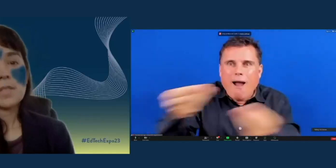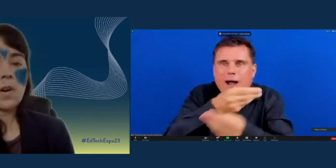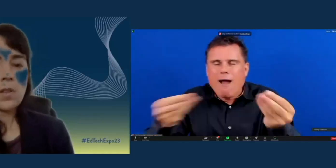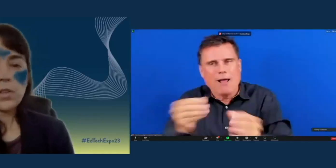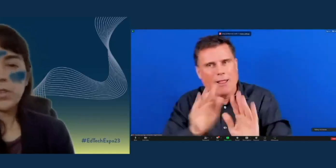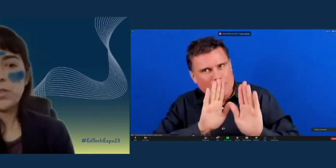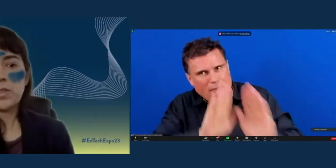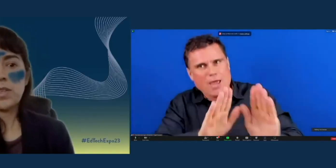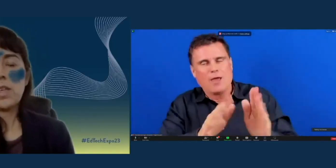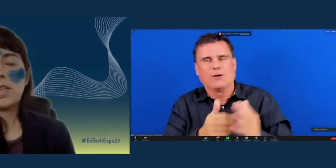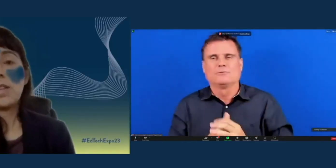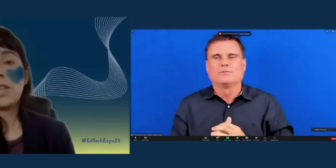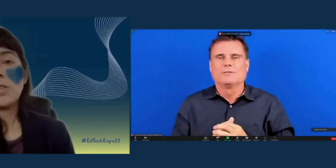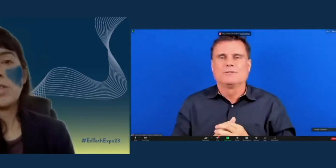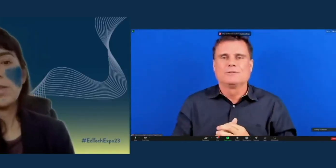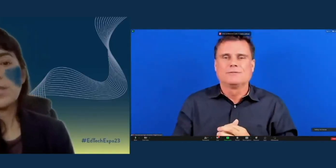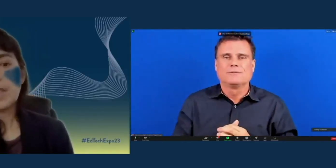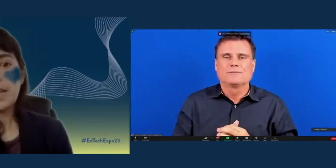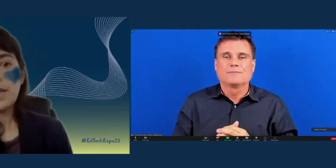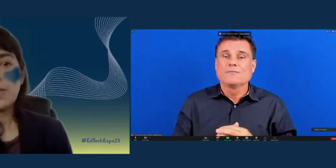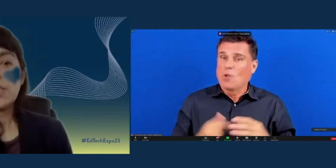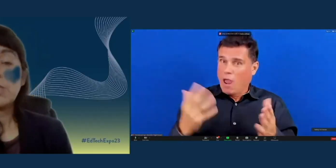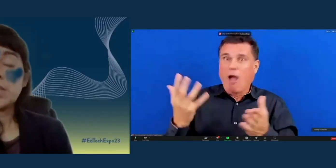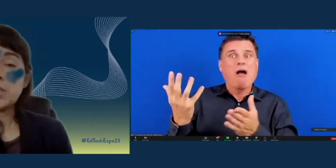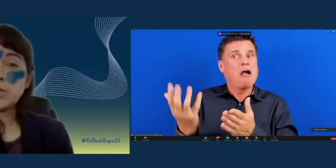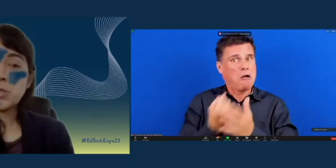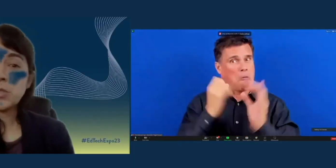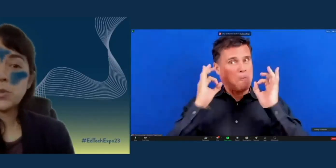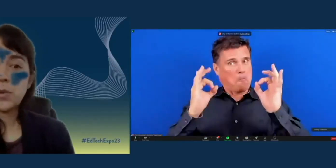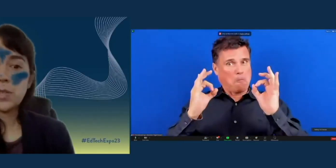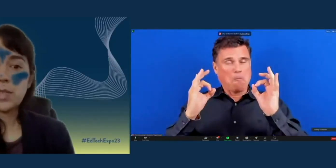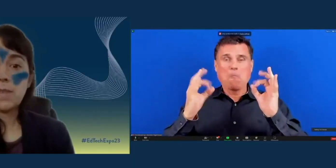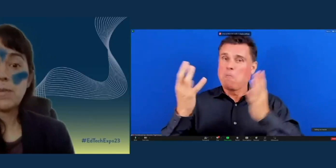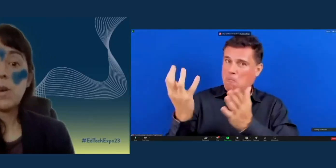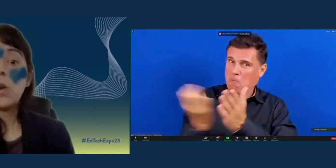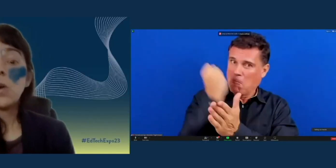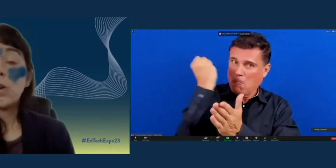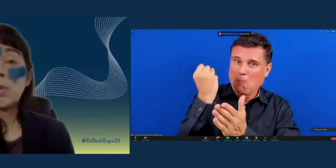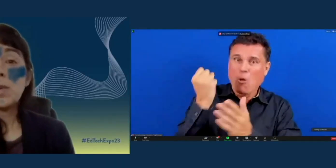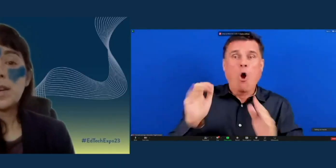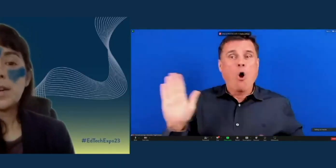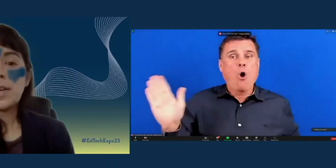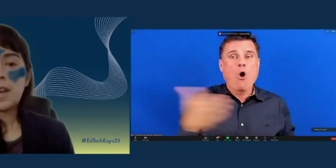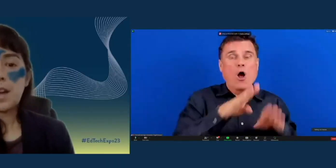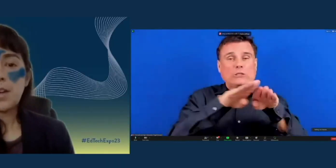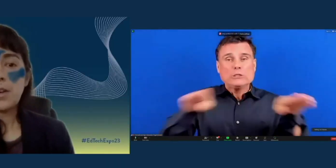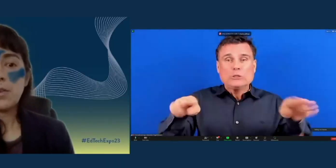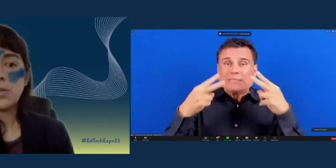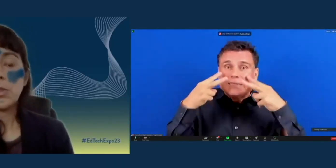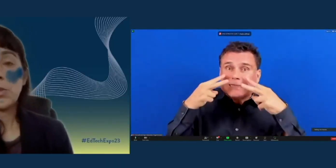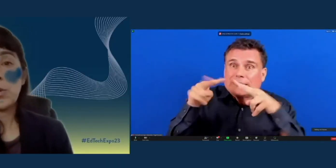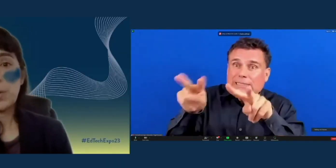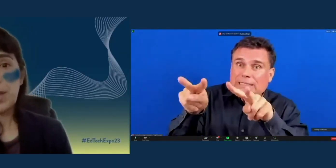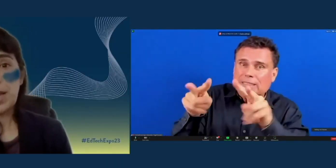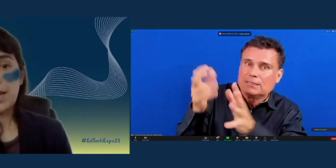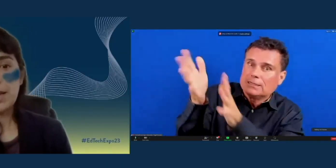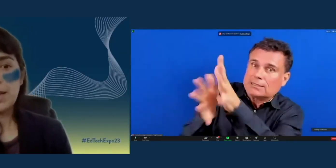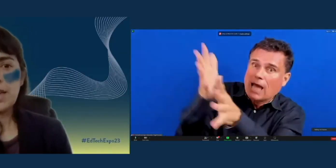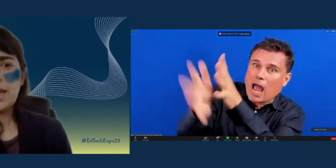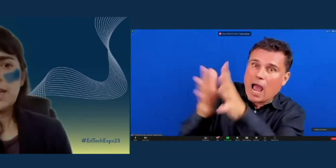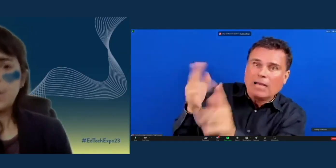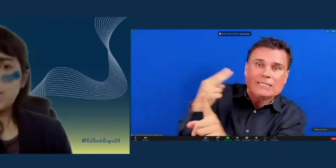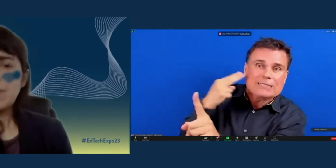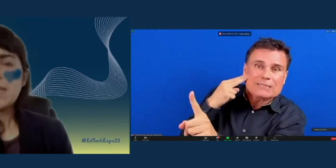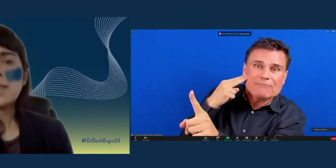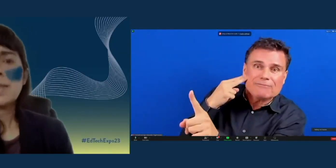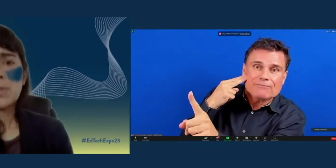benefits all learners. The inclusion of sign language, videos for children who are deaf, or human narrated audio for children who are blind